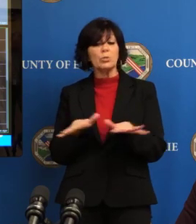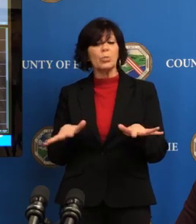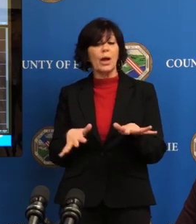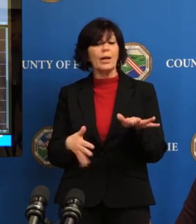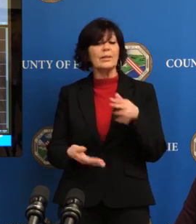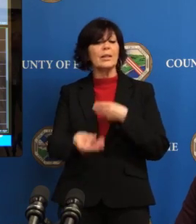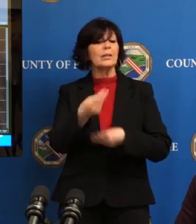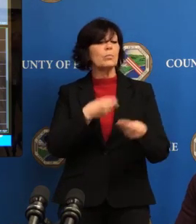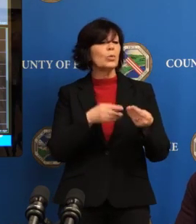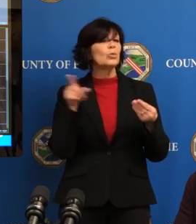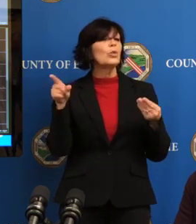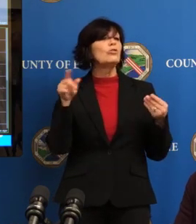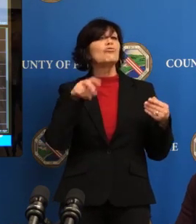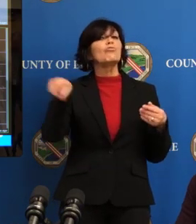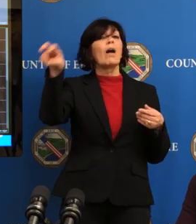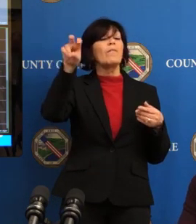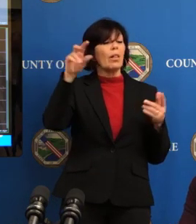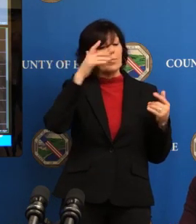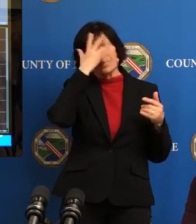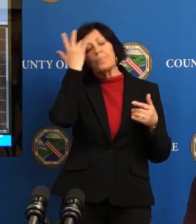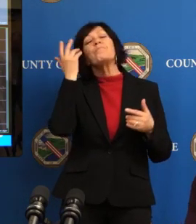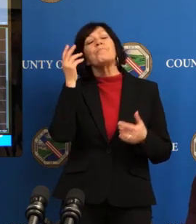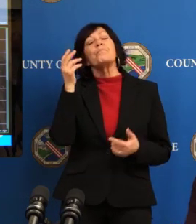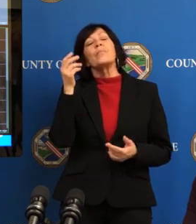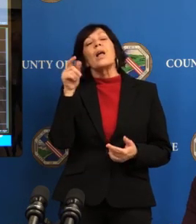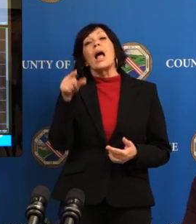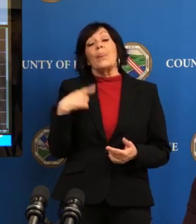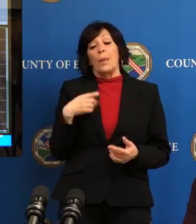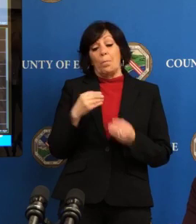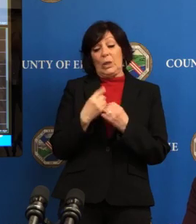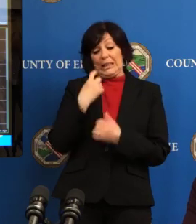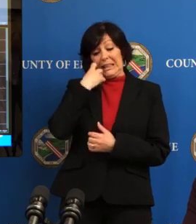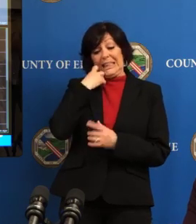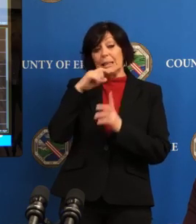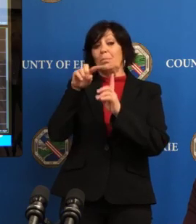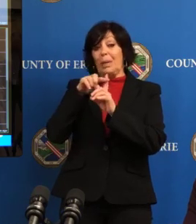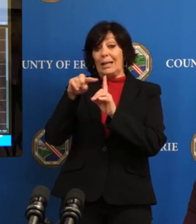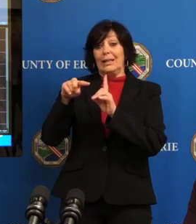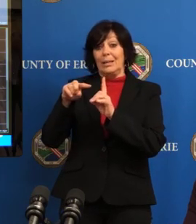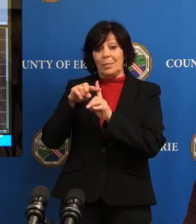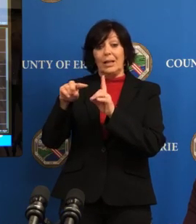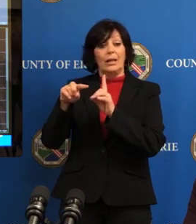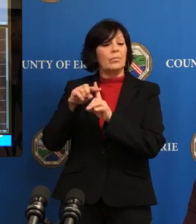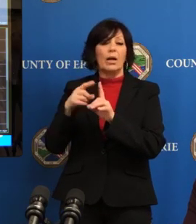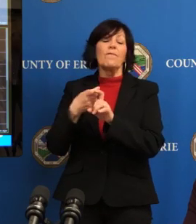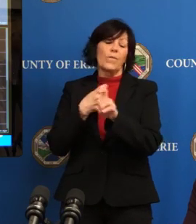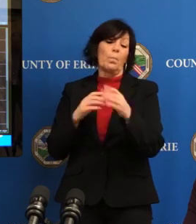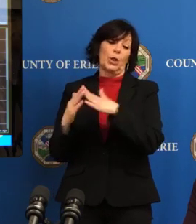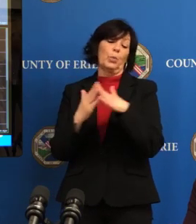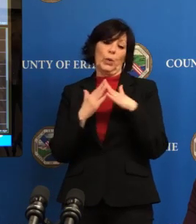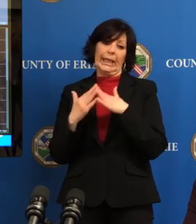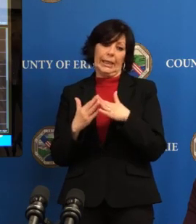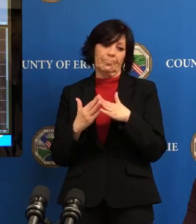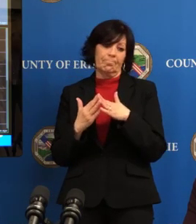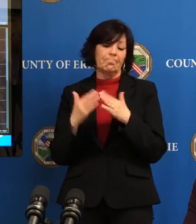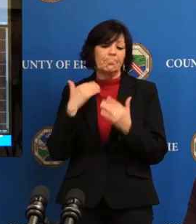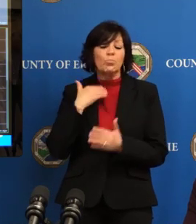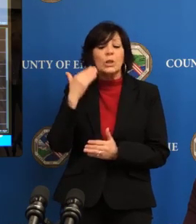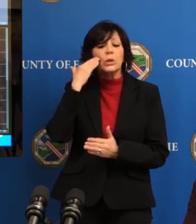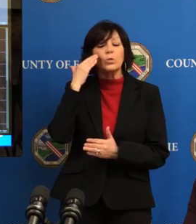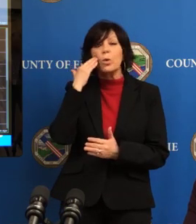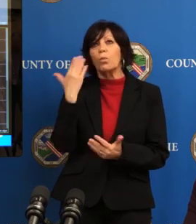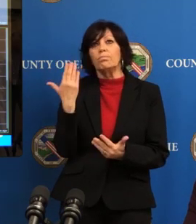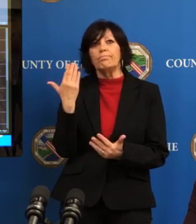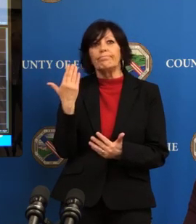travel? I know that the more recent cases have all been from community spread. I mean, we know that there's